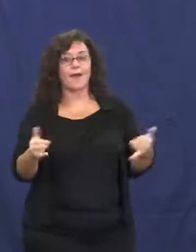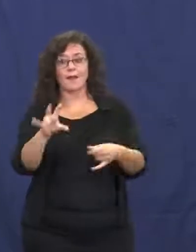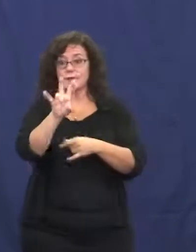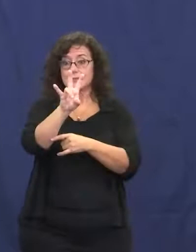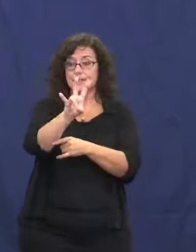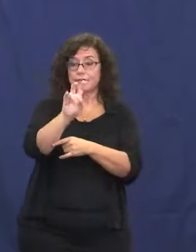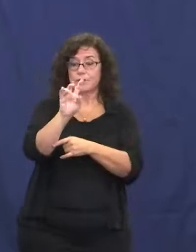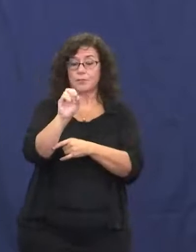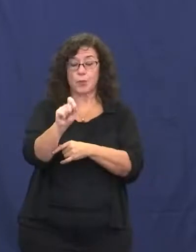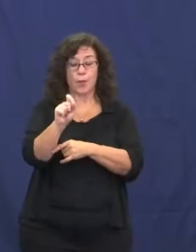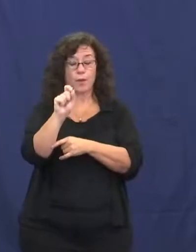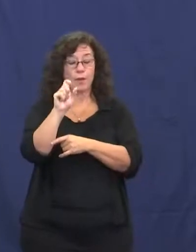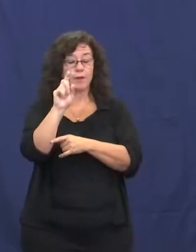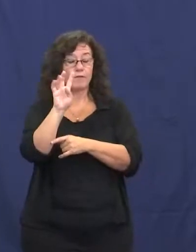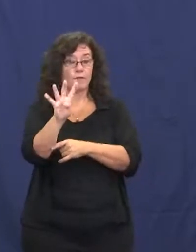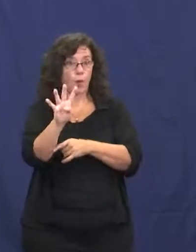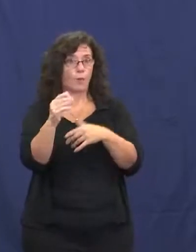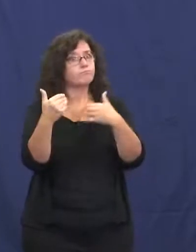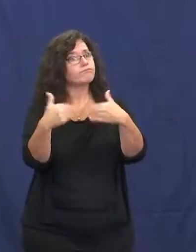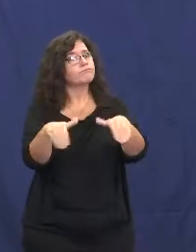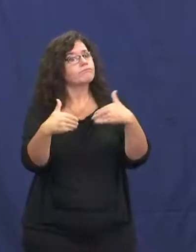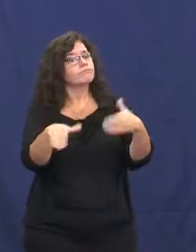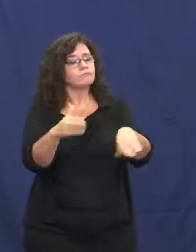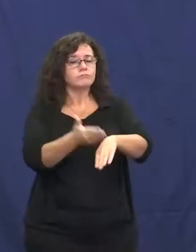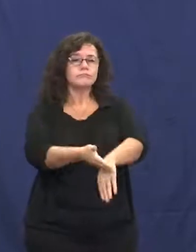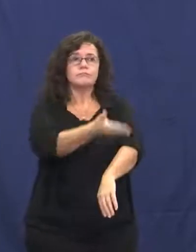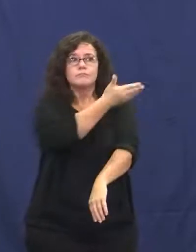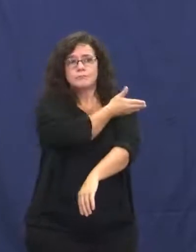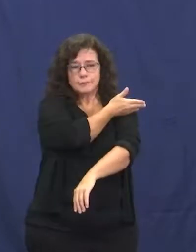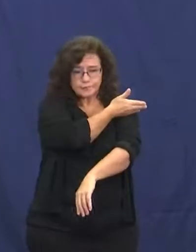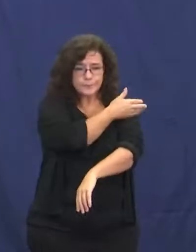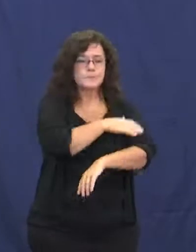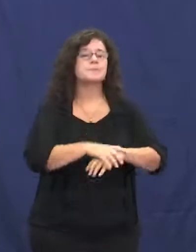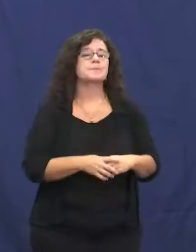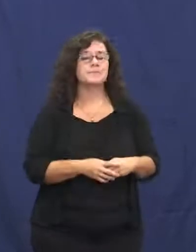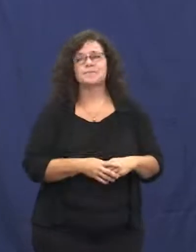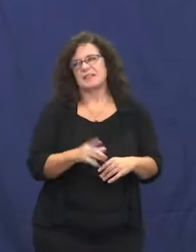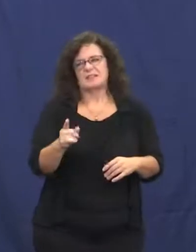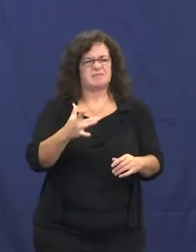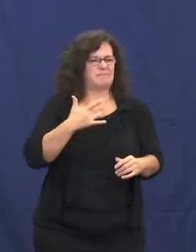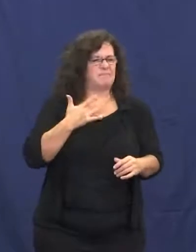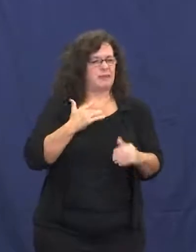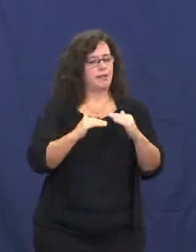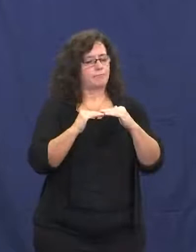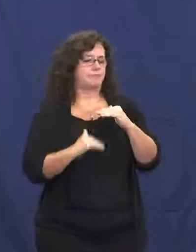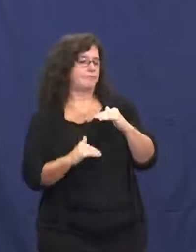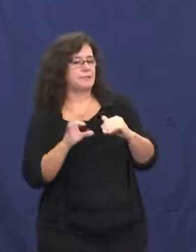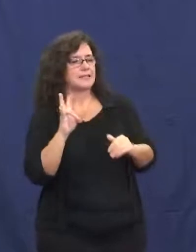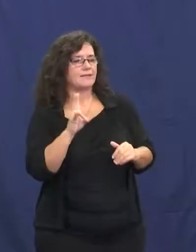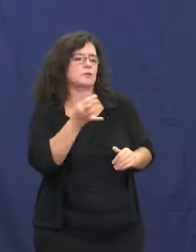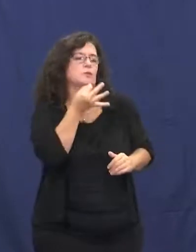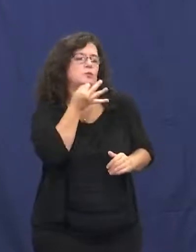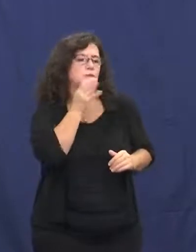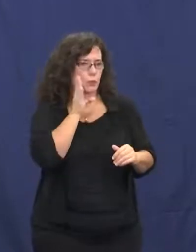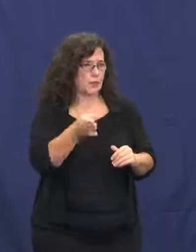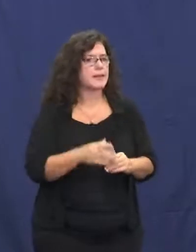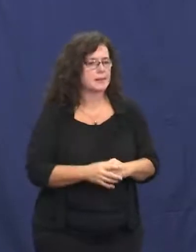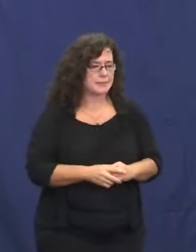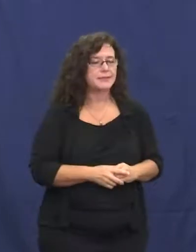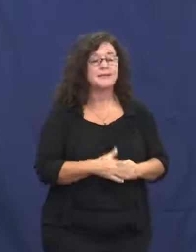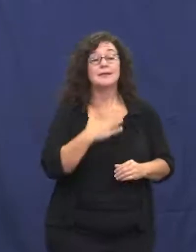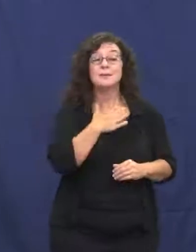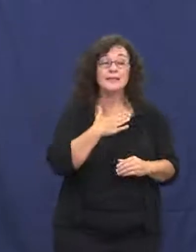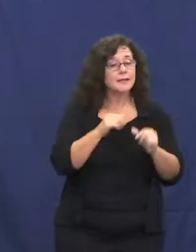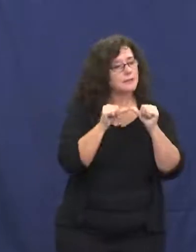will be at meeting that mark of 7 very soon. And so please continue to do all